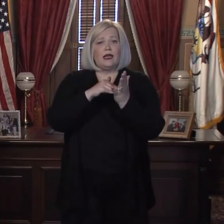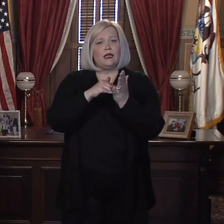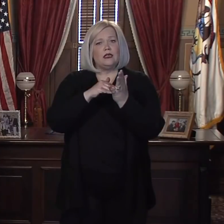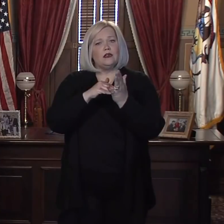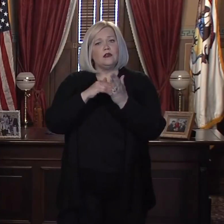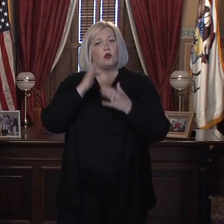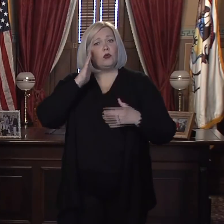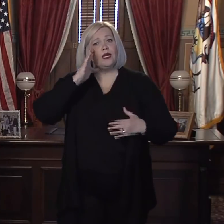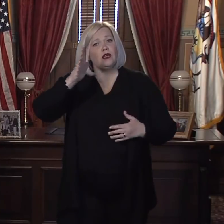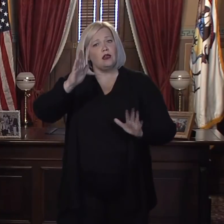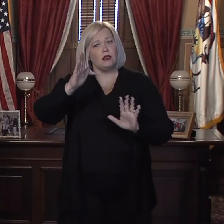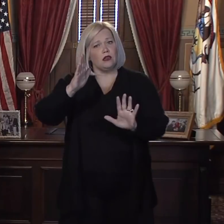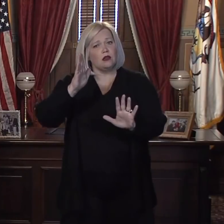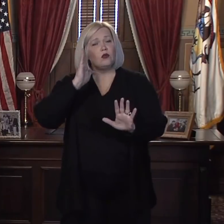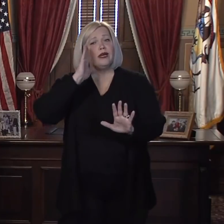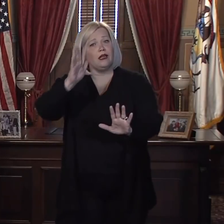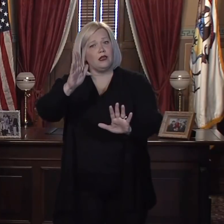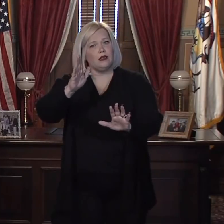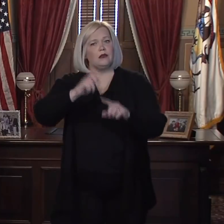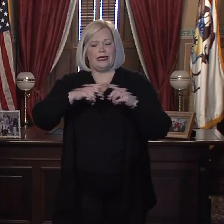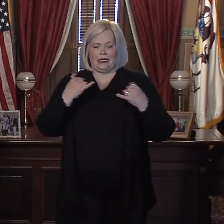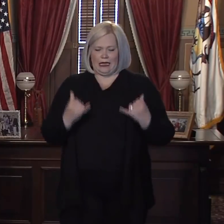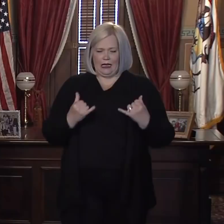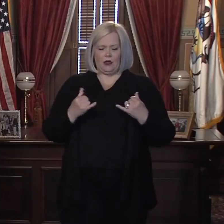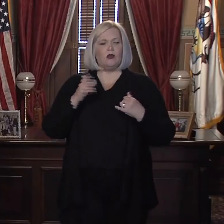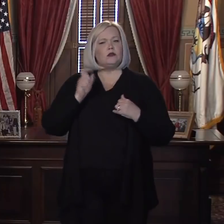do to get past this moment.